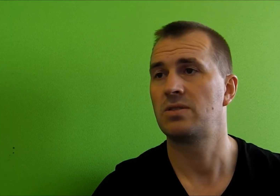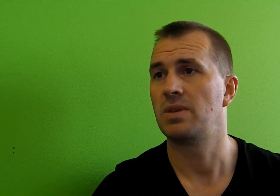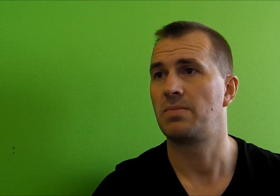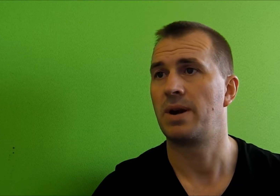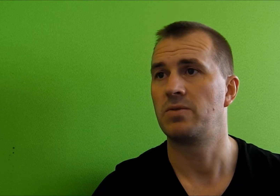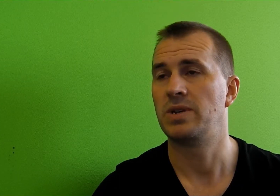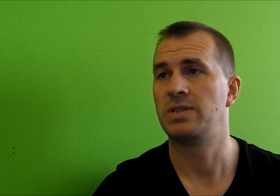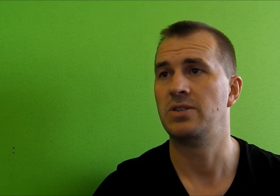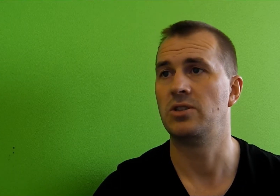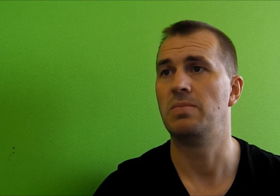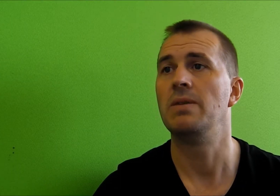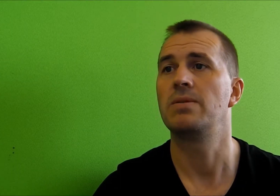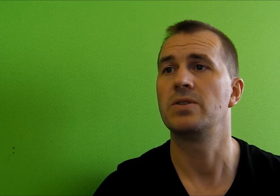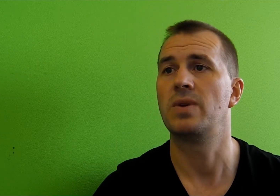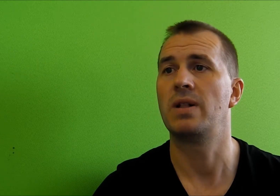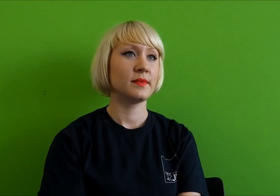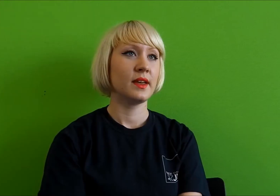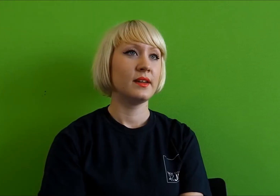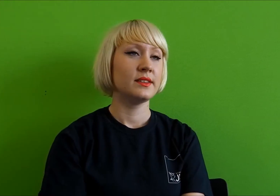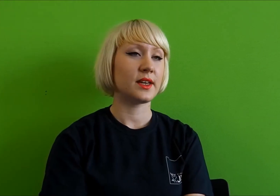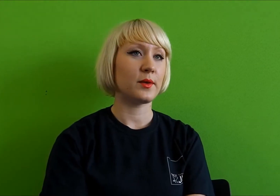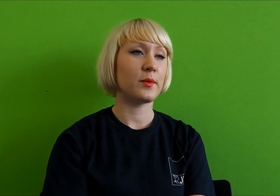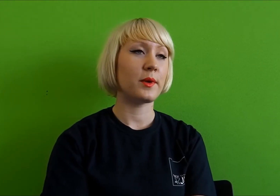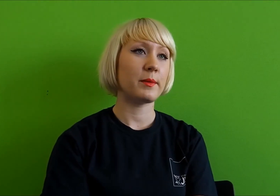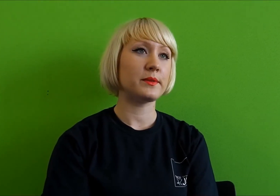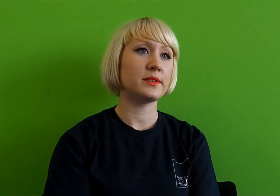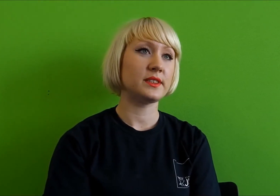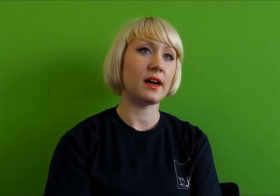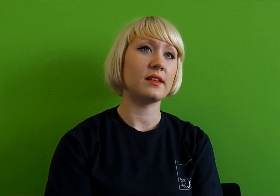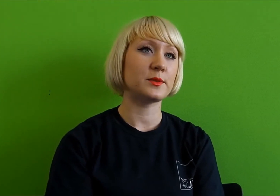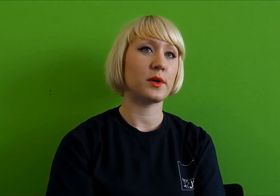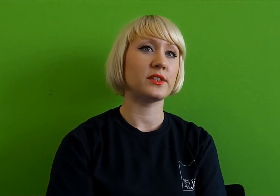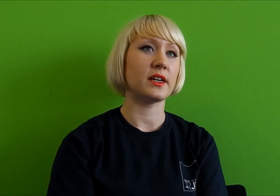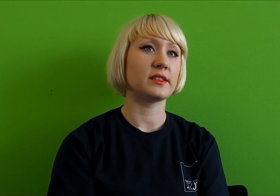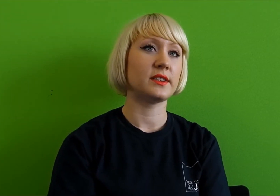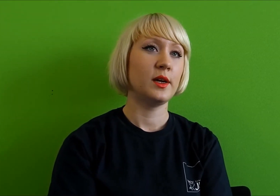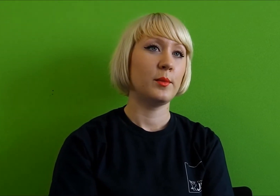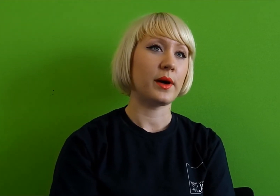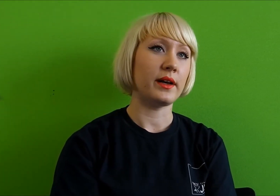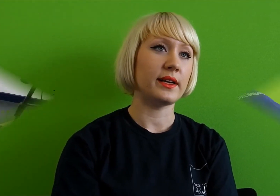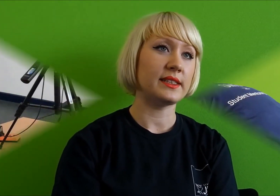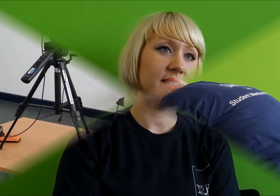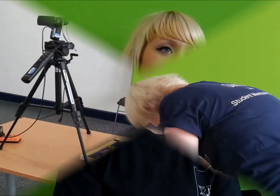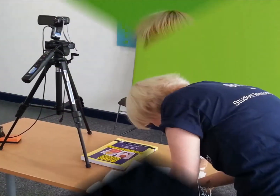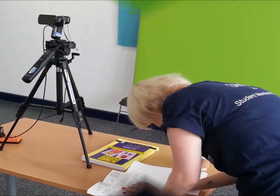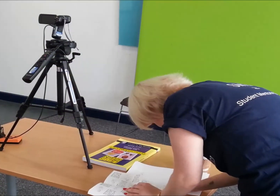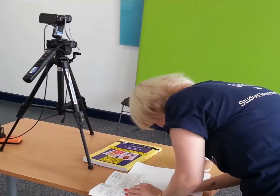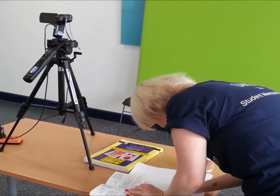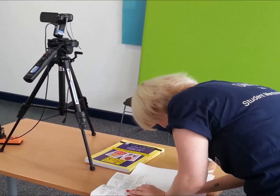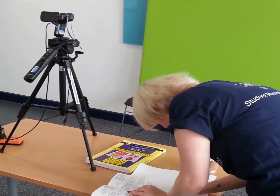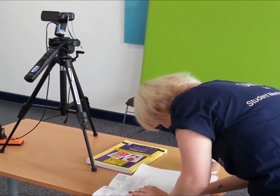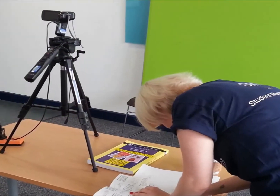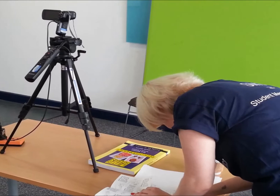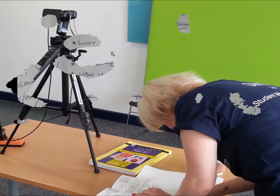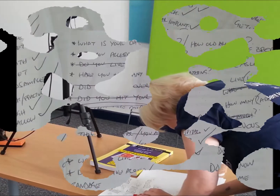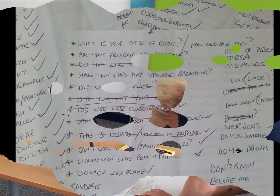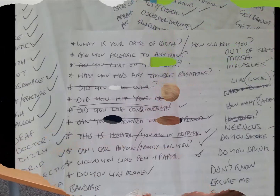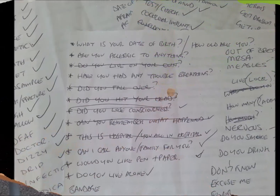something perhaps we could teach other people as well. So we went about designing this project by getting together and kind of